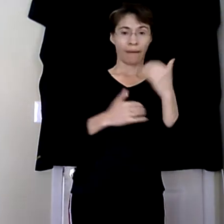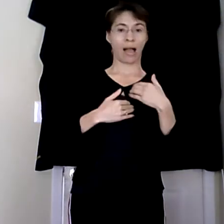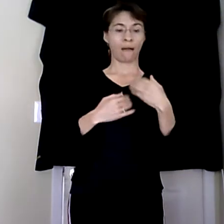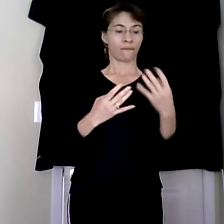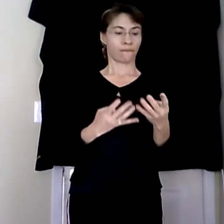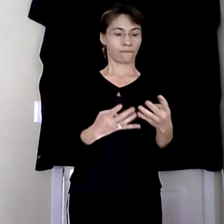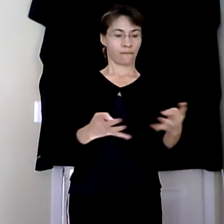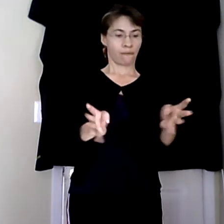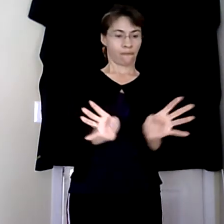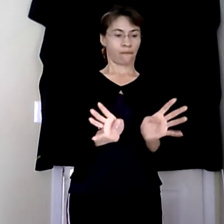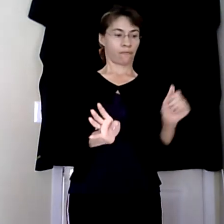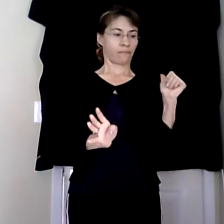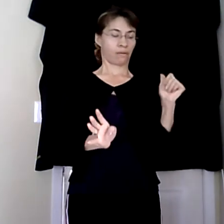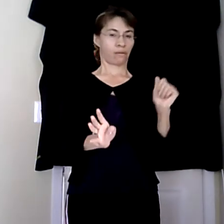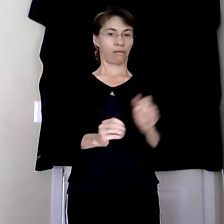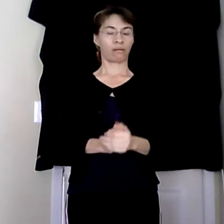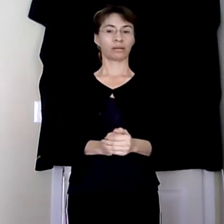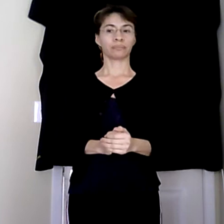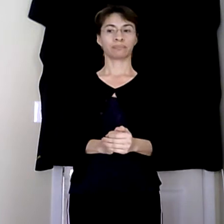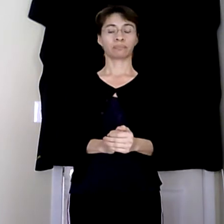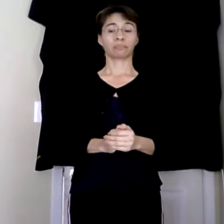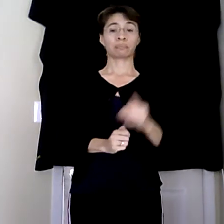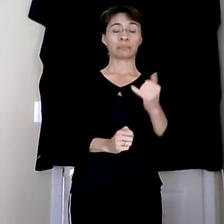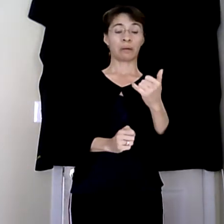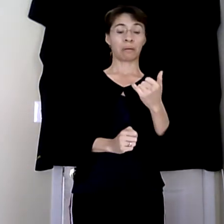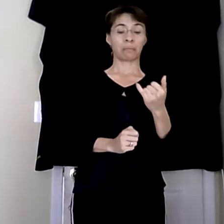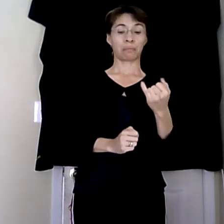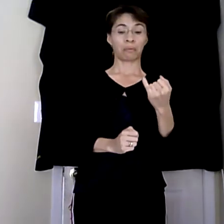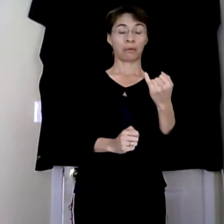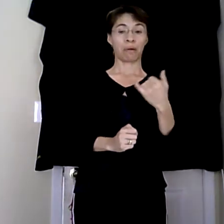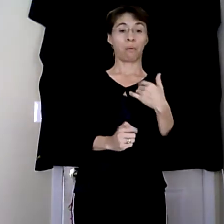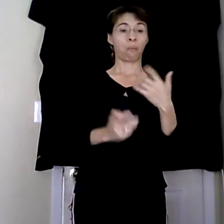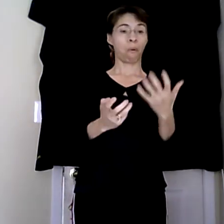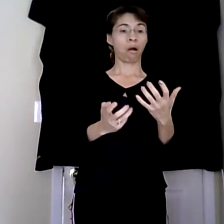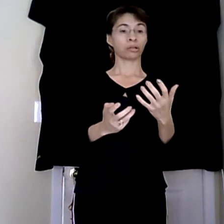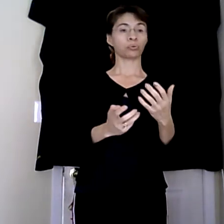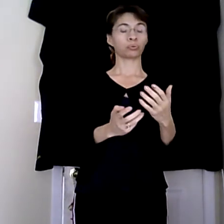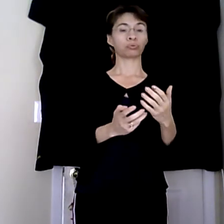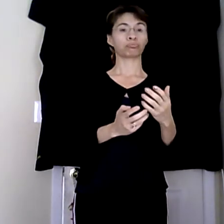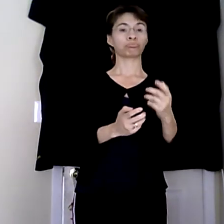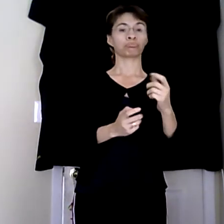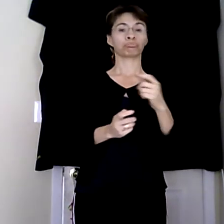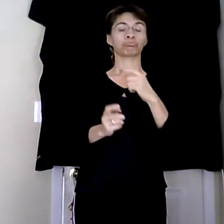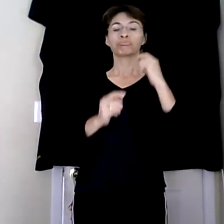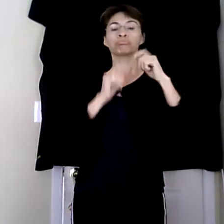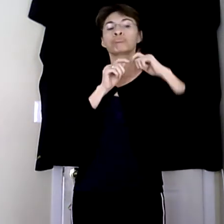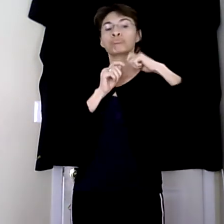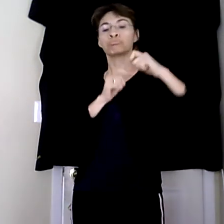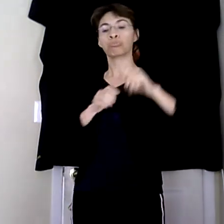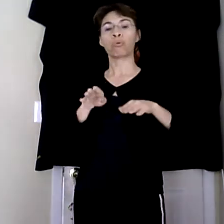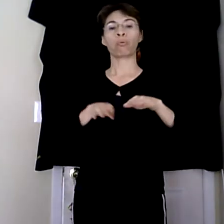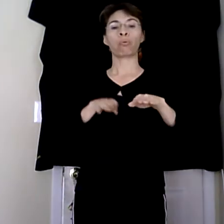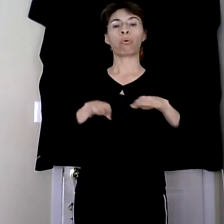all the time. If I wanted to walk the dog all the time, then that would be different. But if you don't have the money to fix the